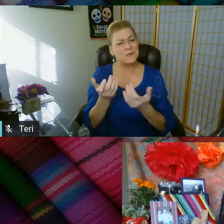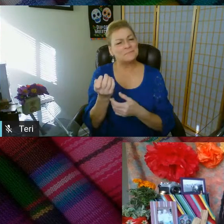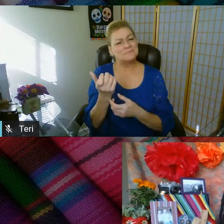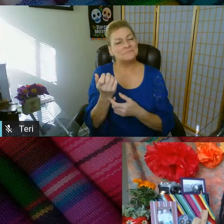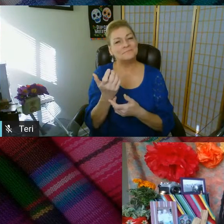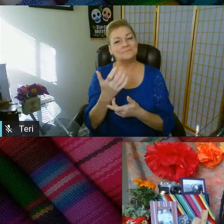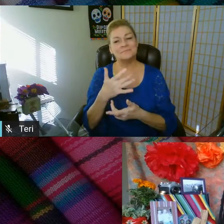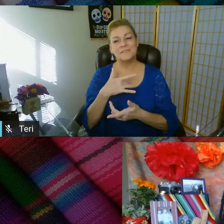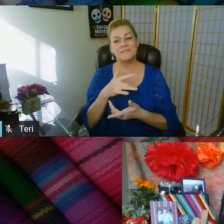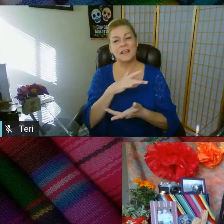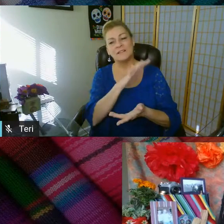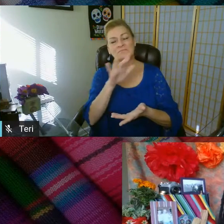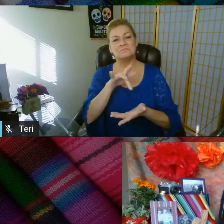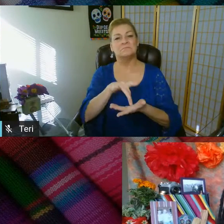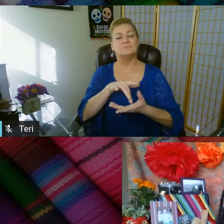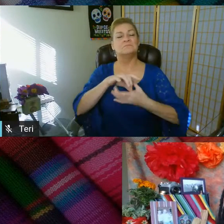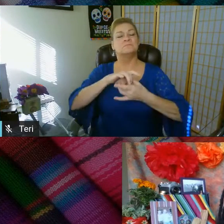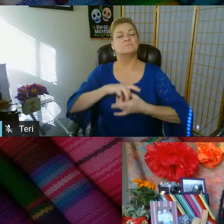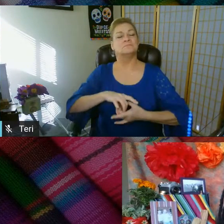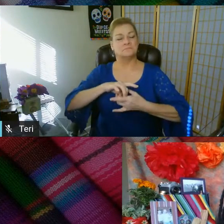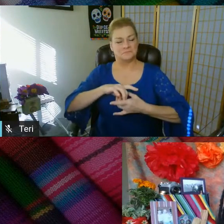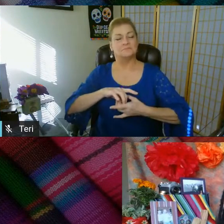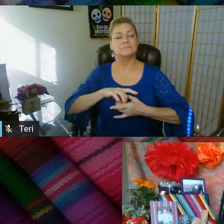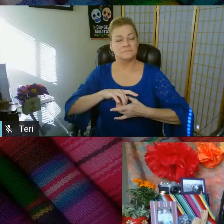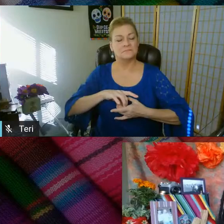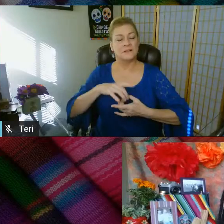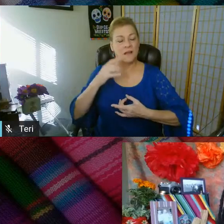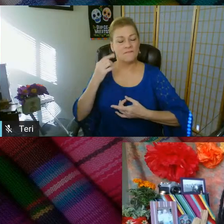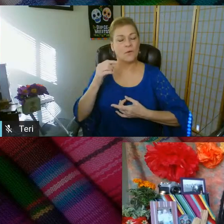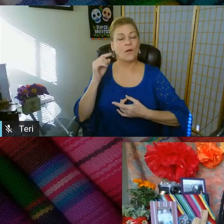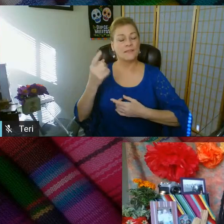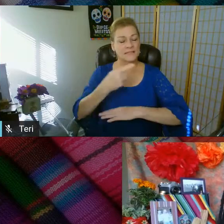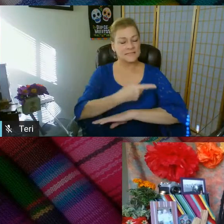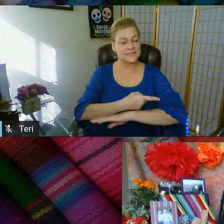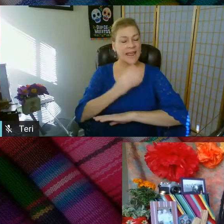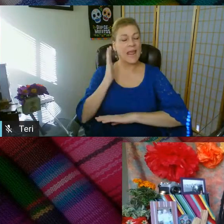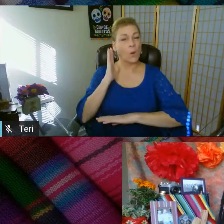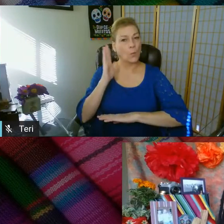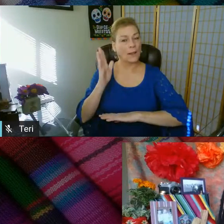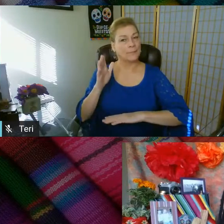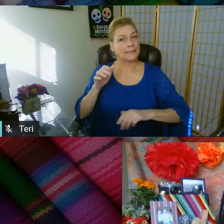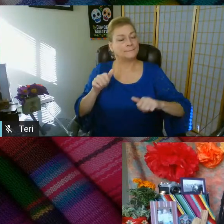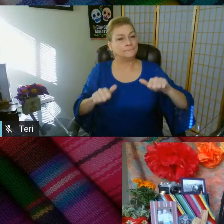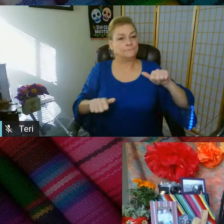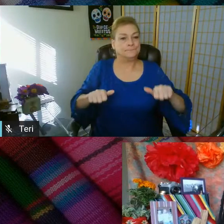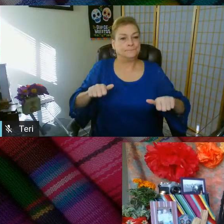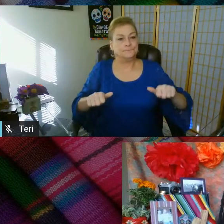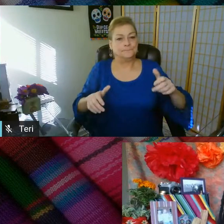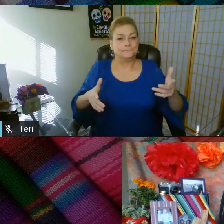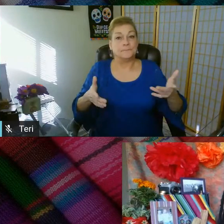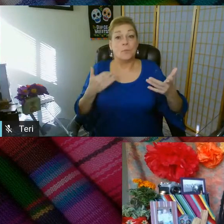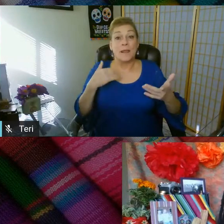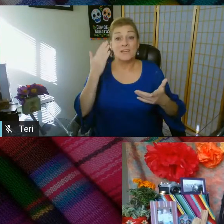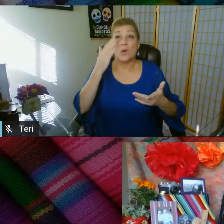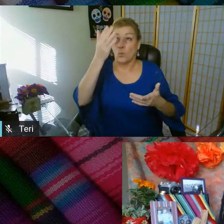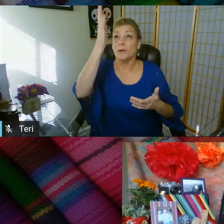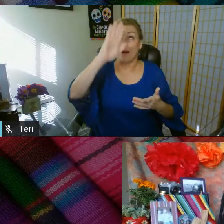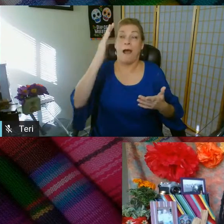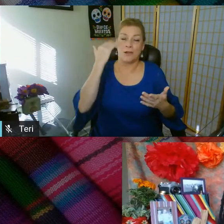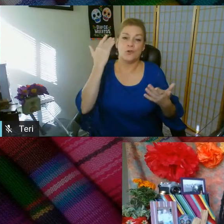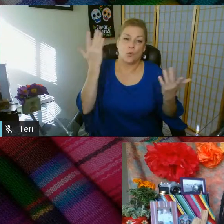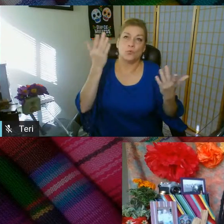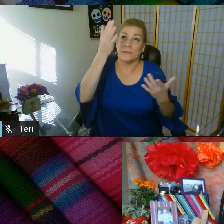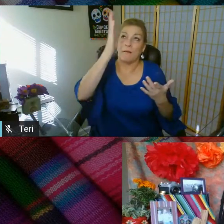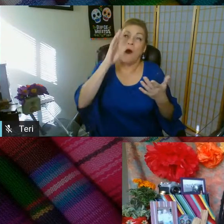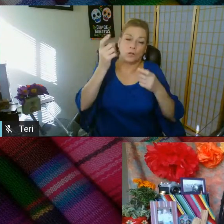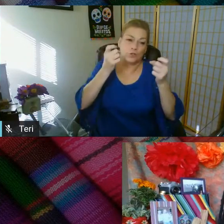centered for this day that will certainly be uncertain, but we know that God's got this. So please